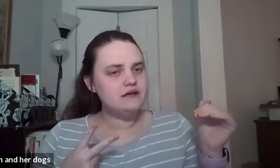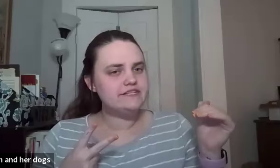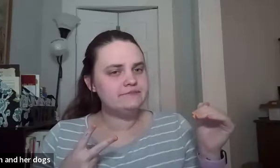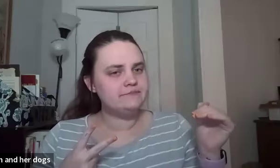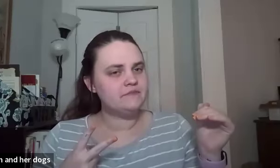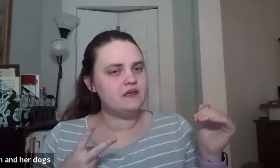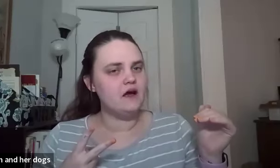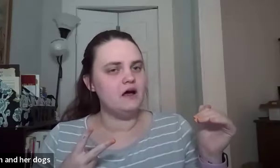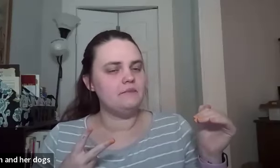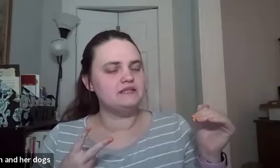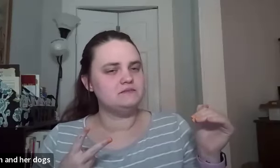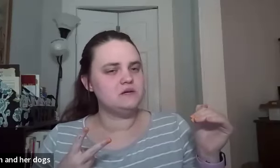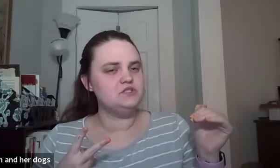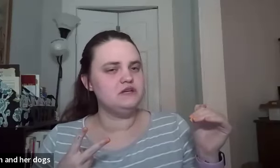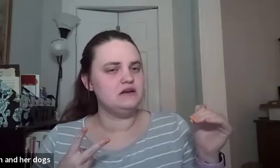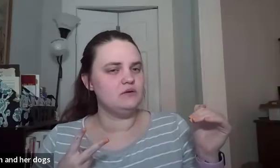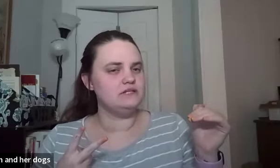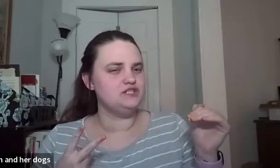what? And sometimes you can always just